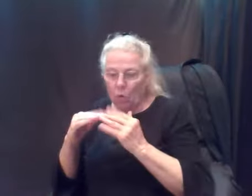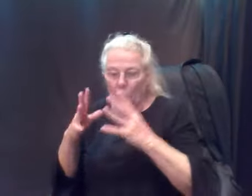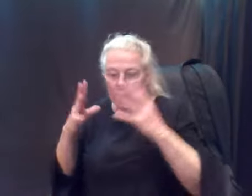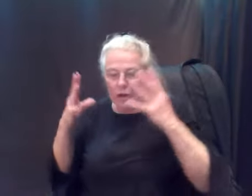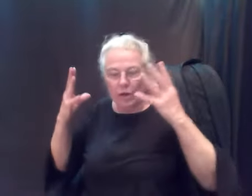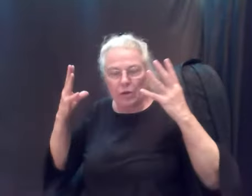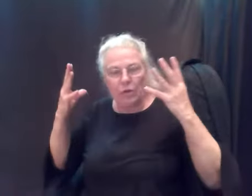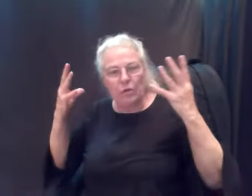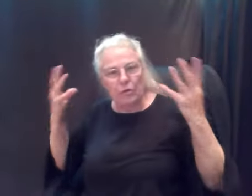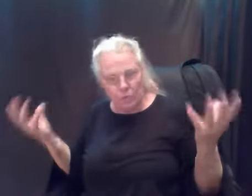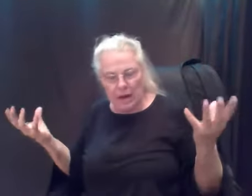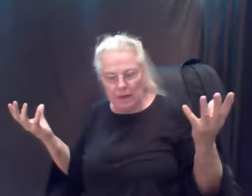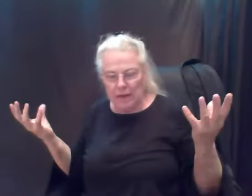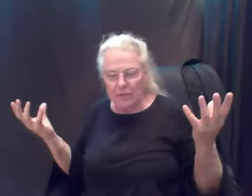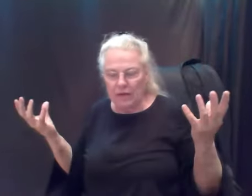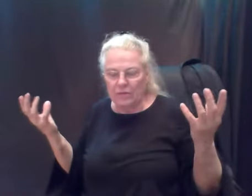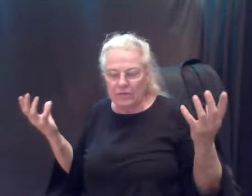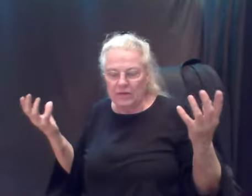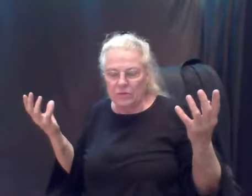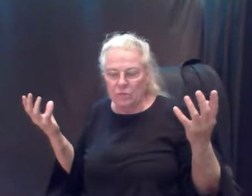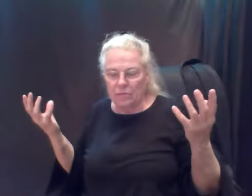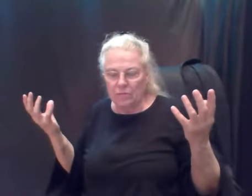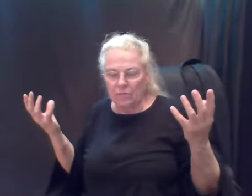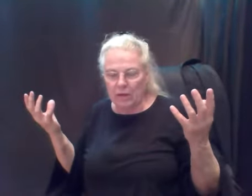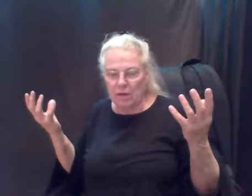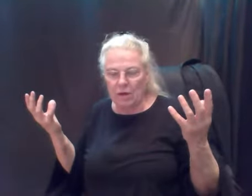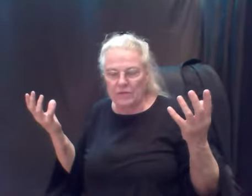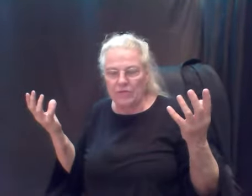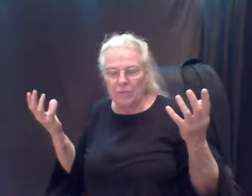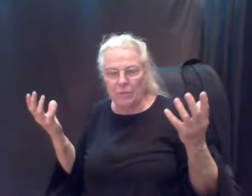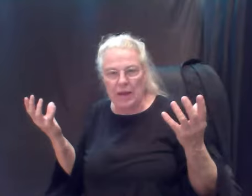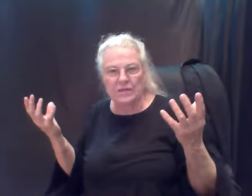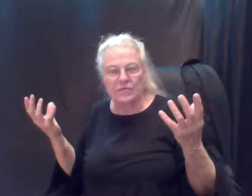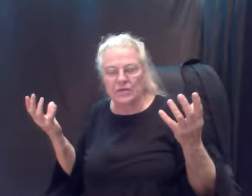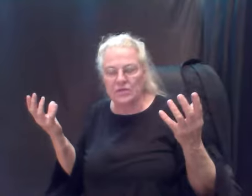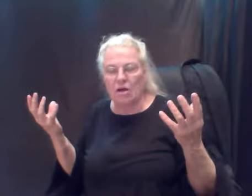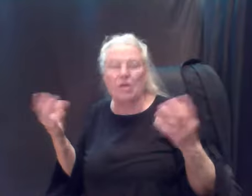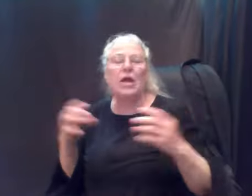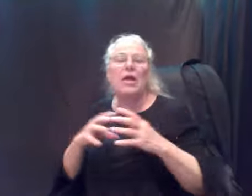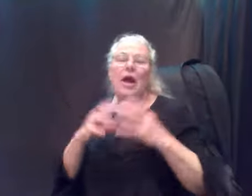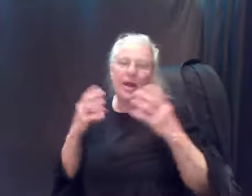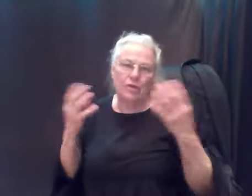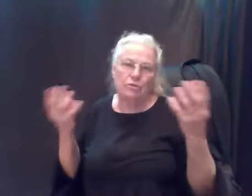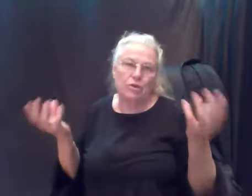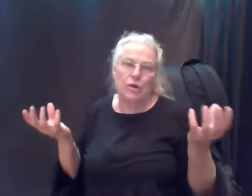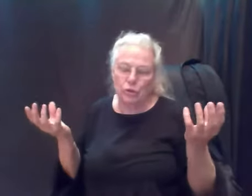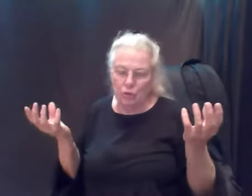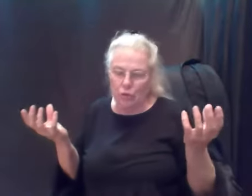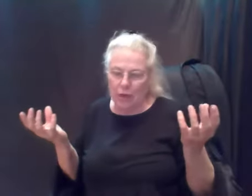or great. And in this one, because of the pace of the song, I usually do great.